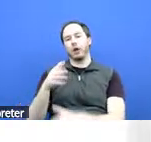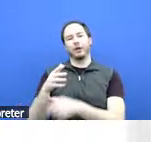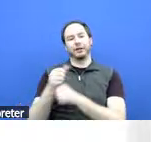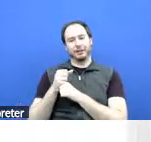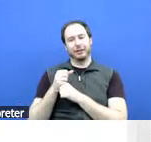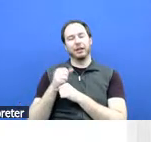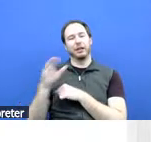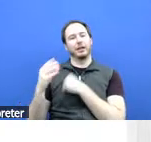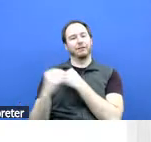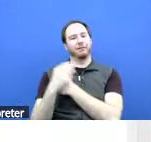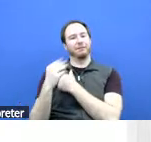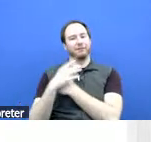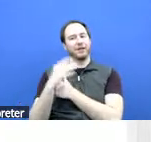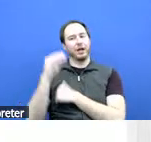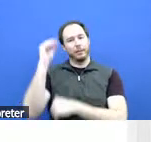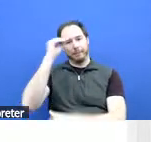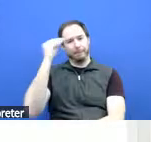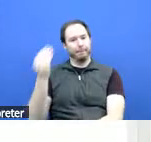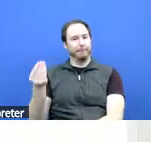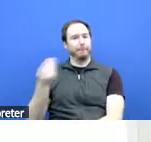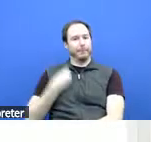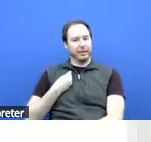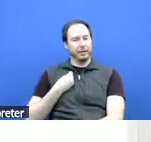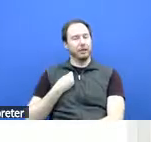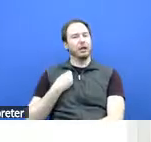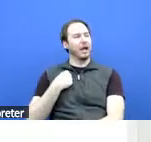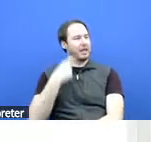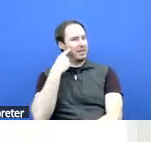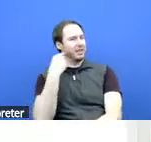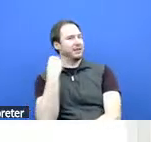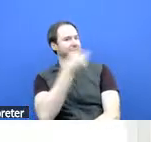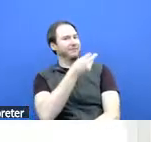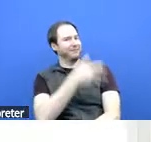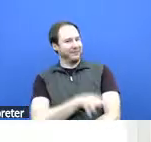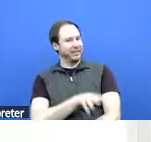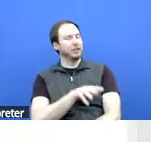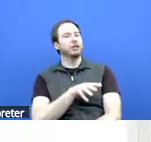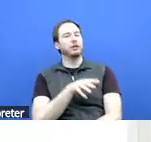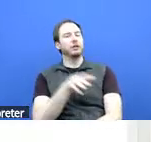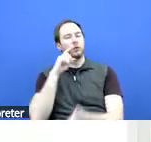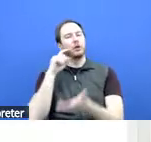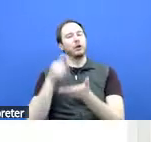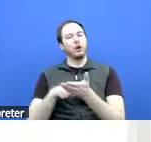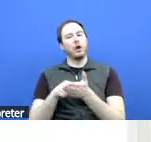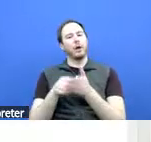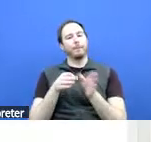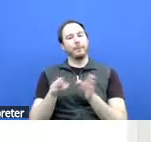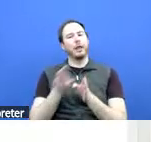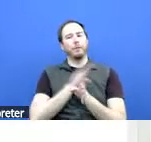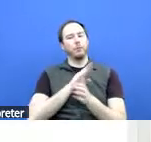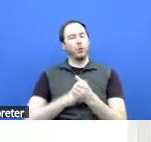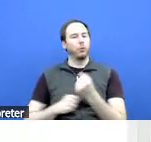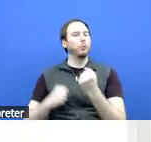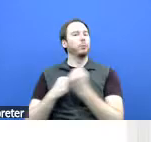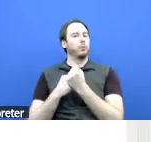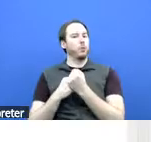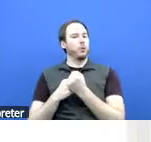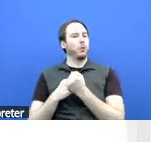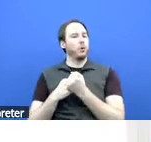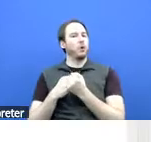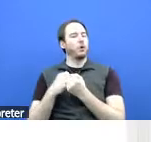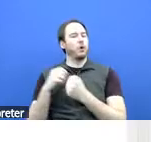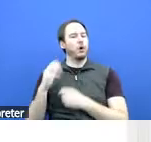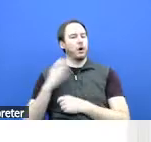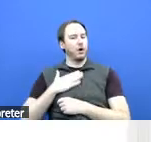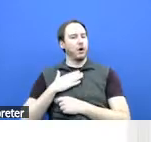an advisory opinion from the planning board, which I believe you should have, that acknowledges that the planning board supports the